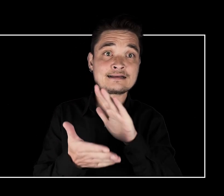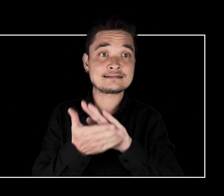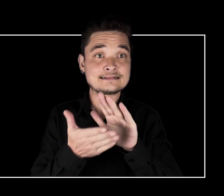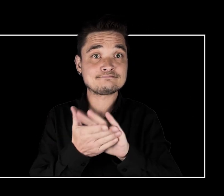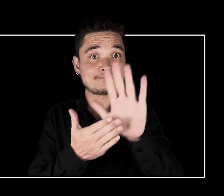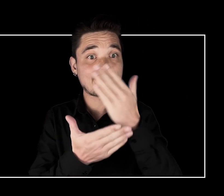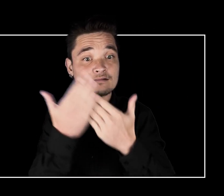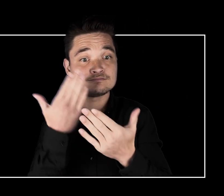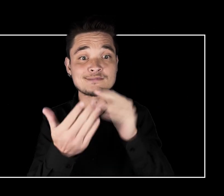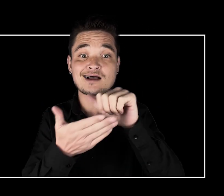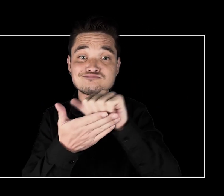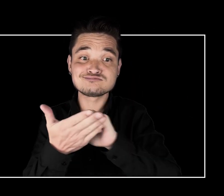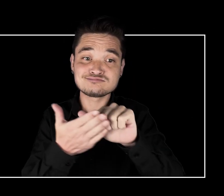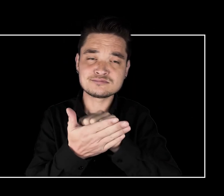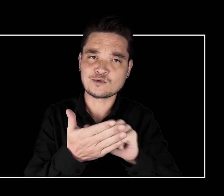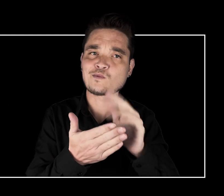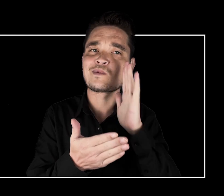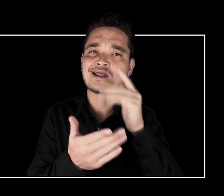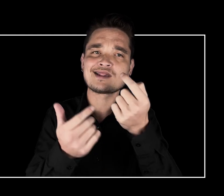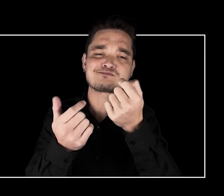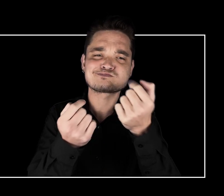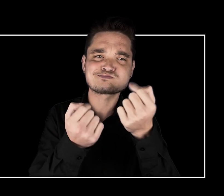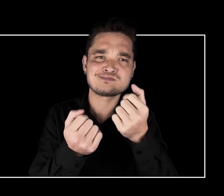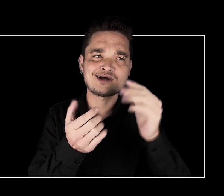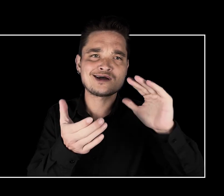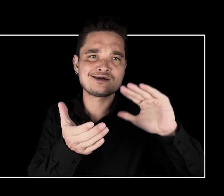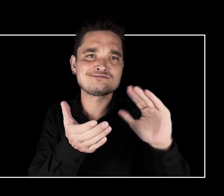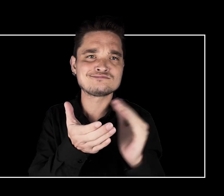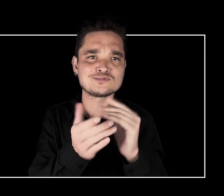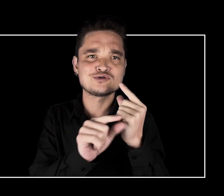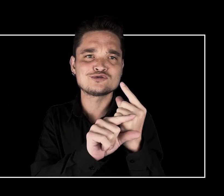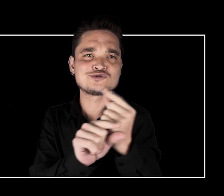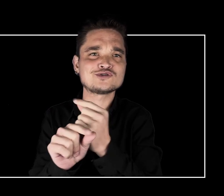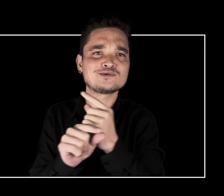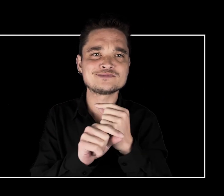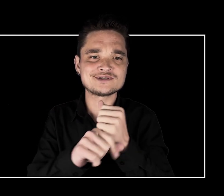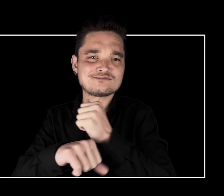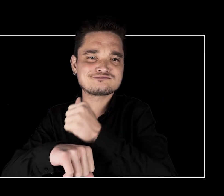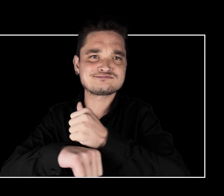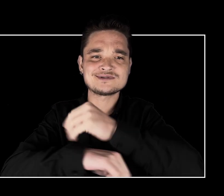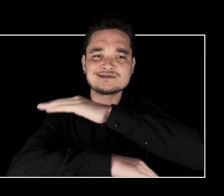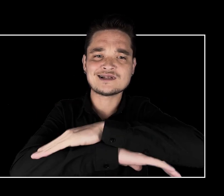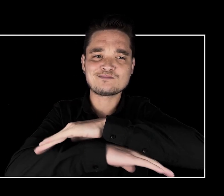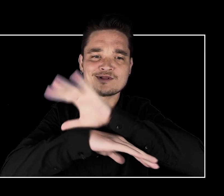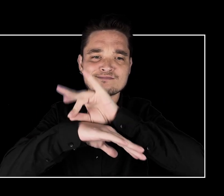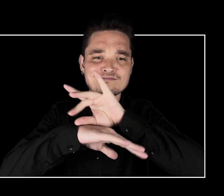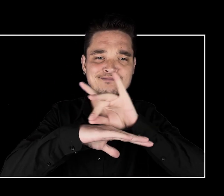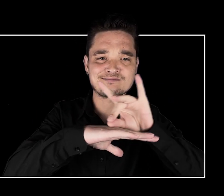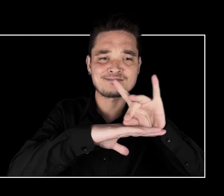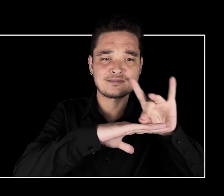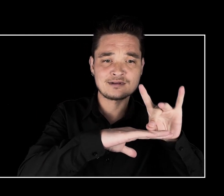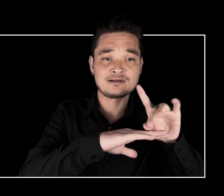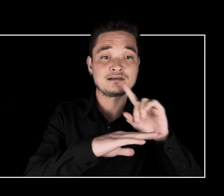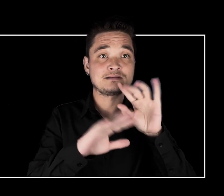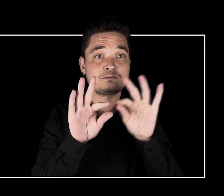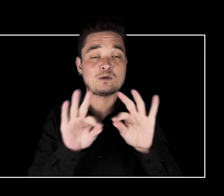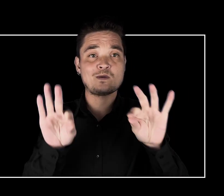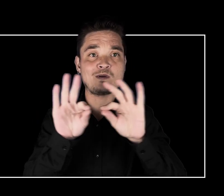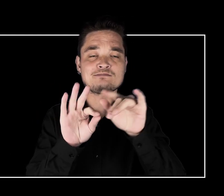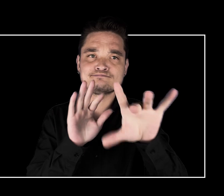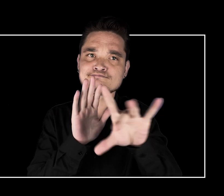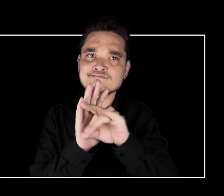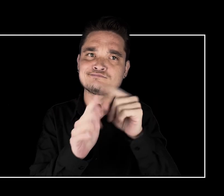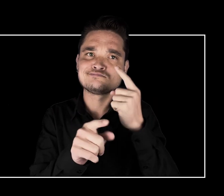removes germs from surfaces. Some cleaning products can impact your health, so it is important to